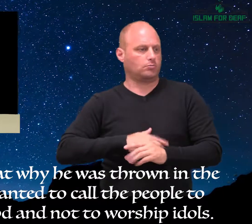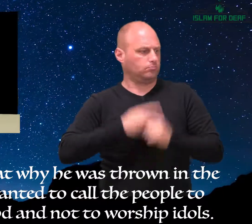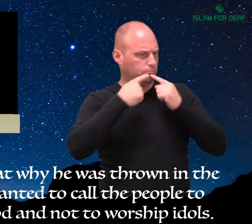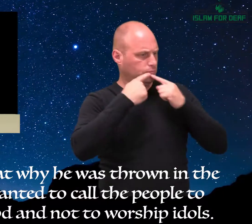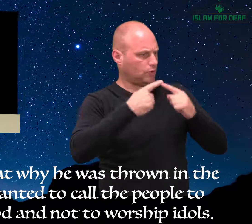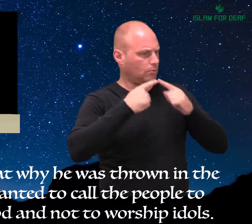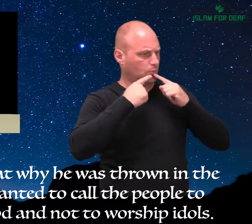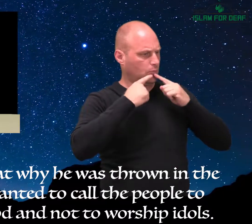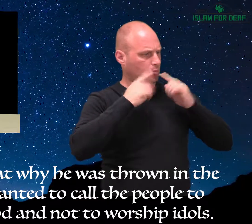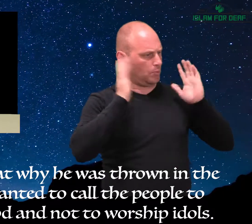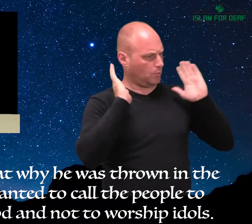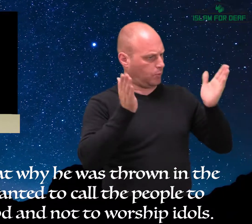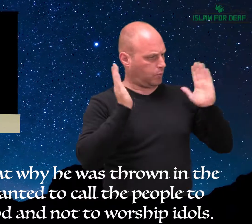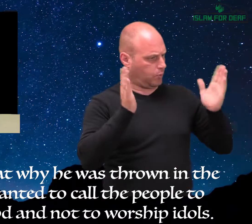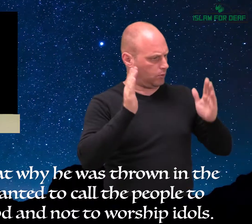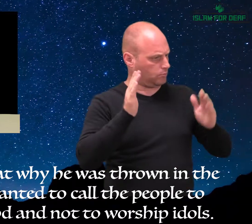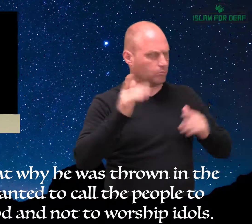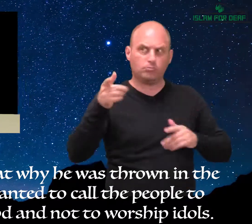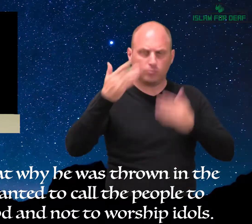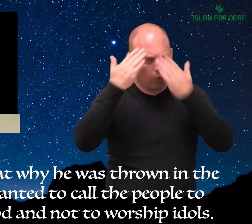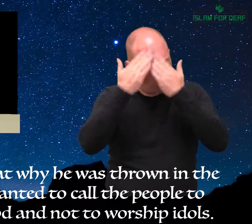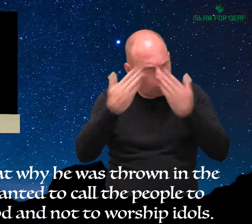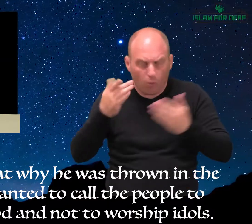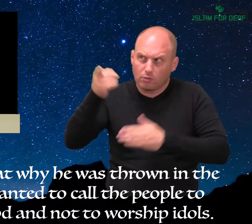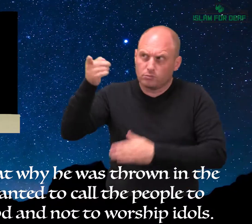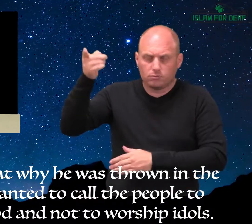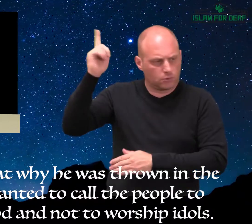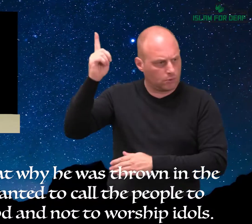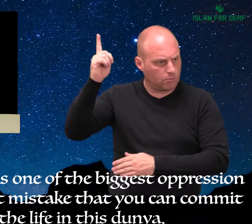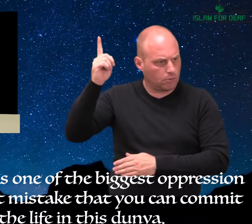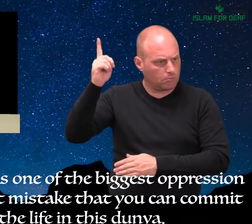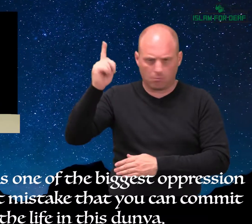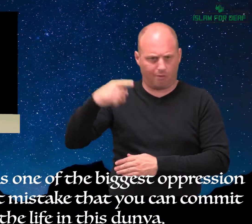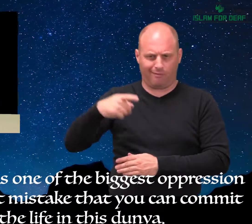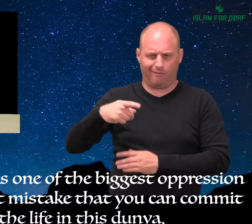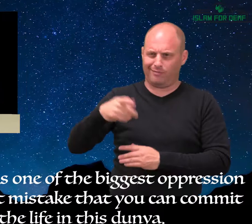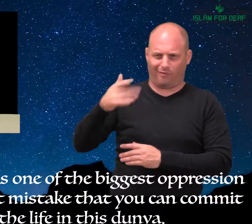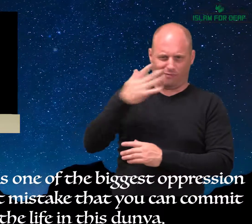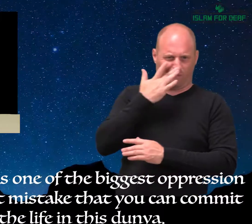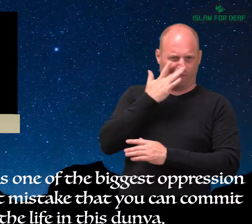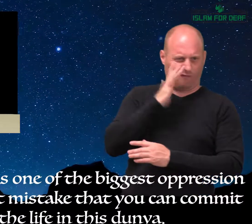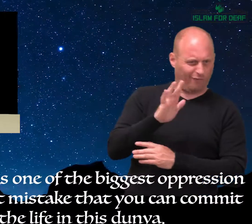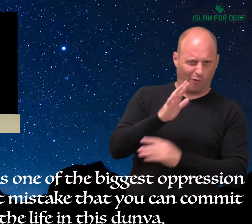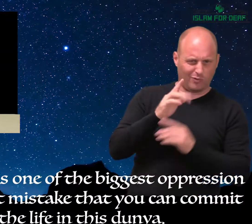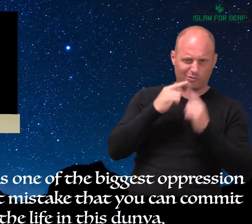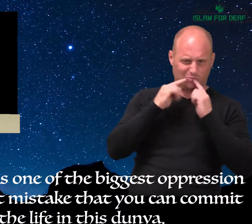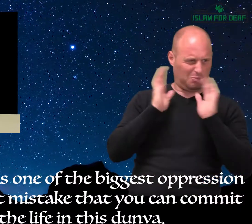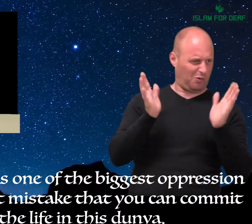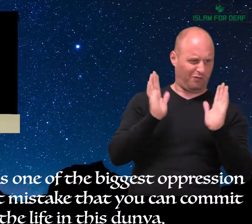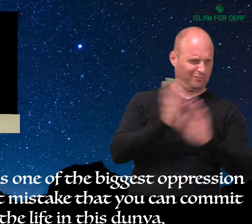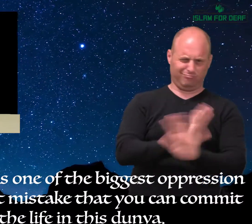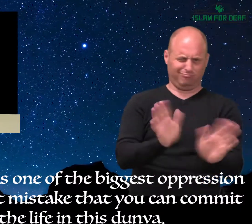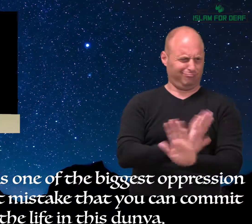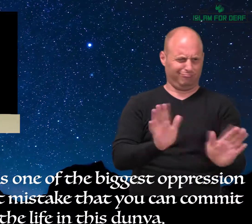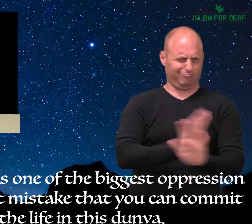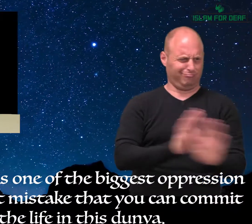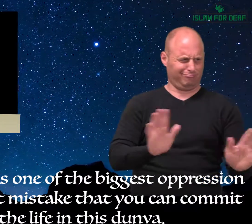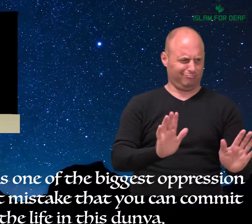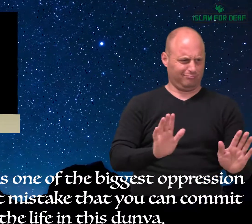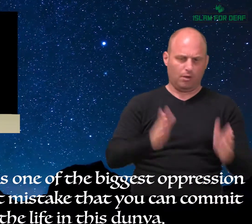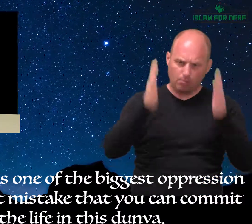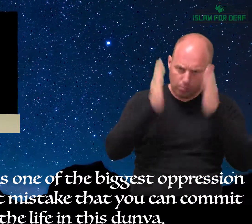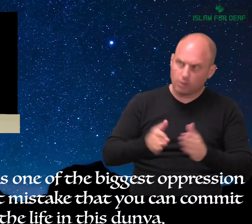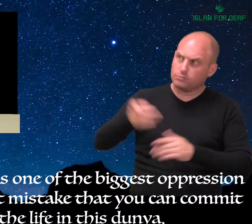one single God and not to worship idols. Because idol worship is one of the biggest